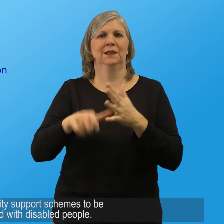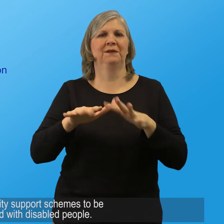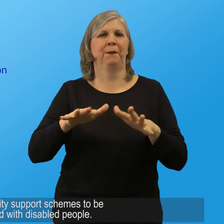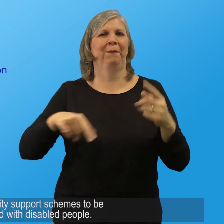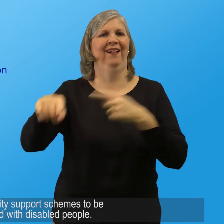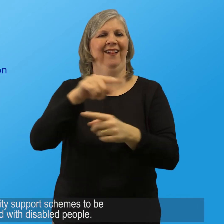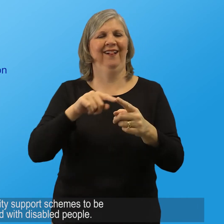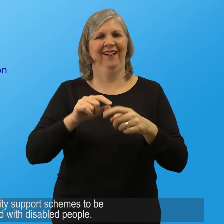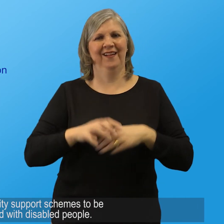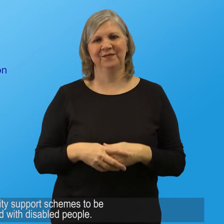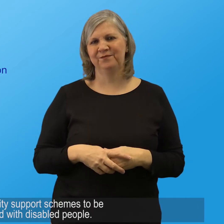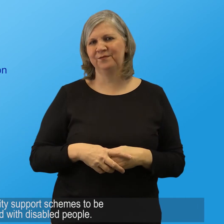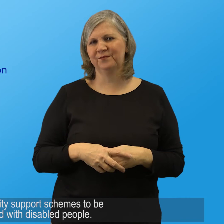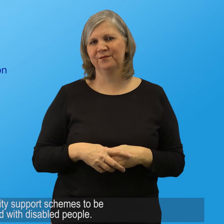disabled people.